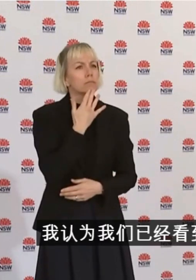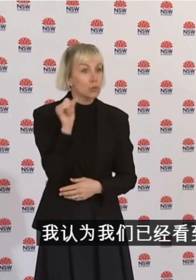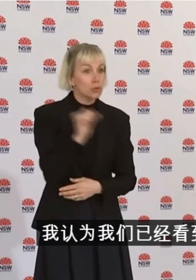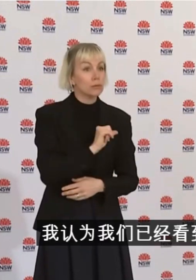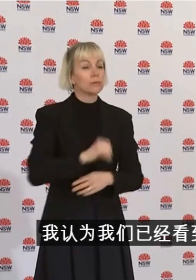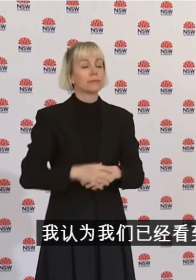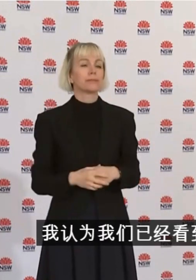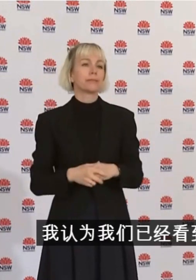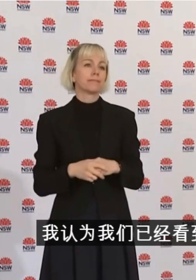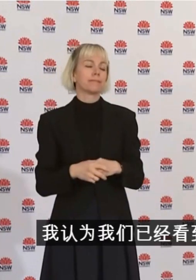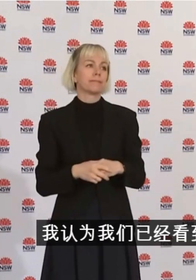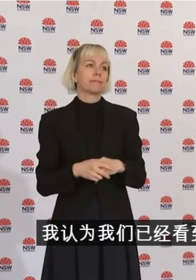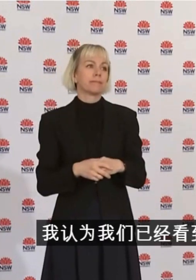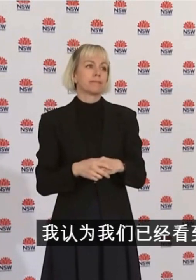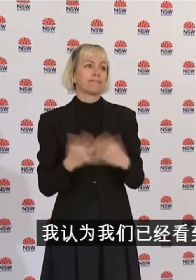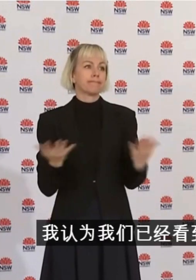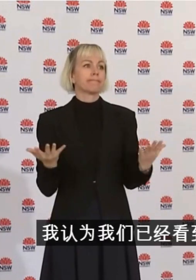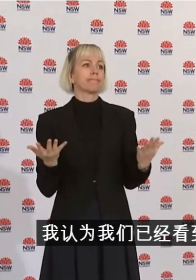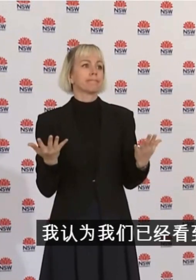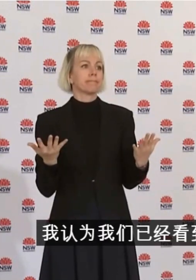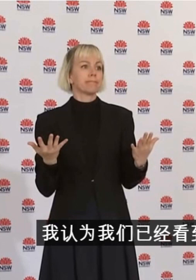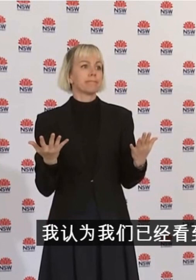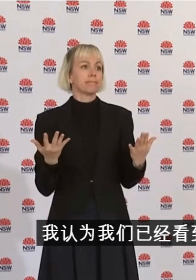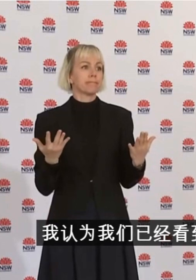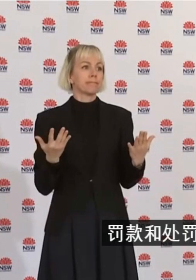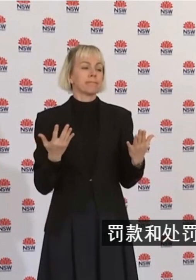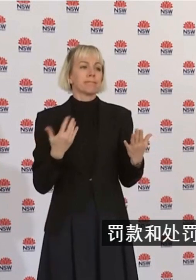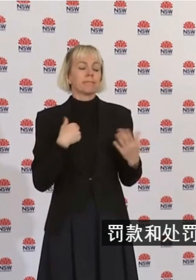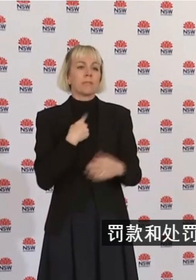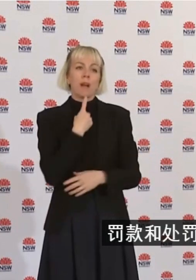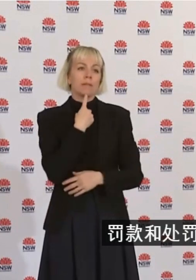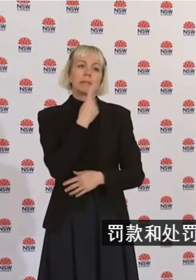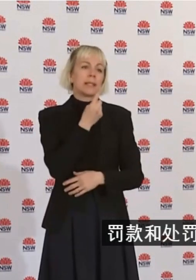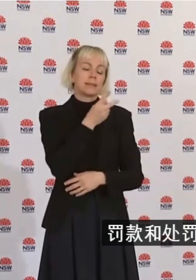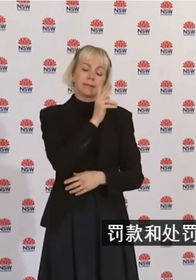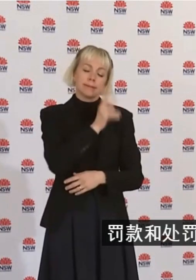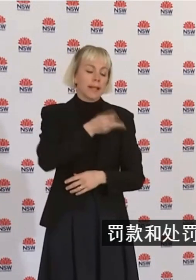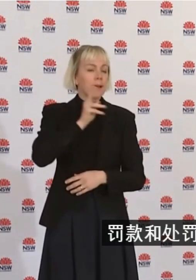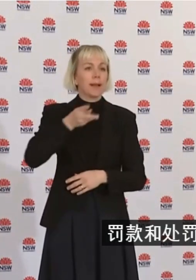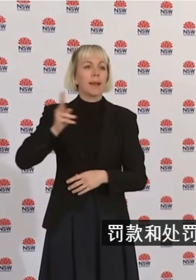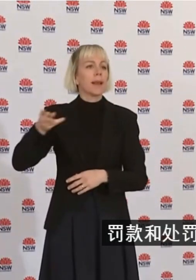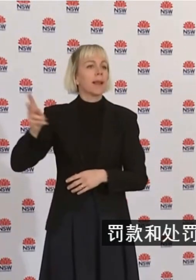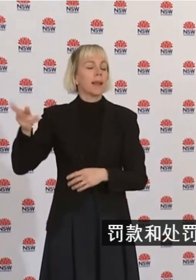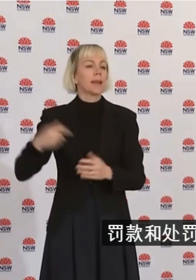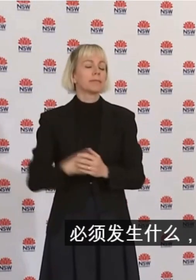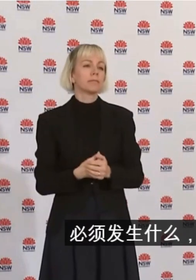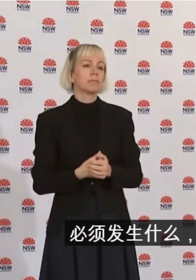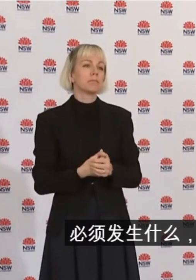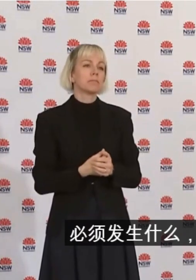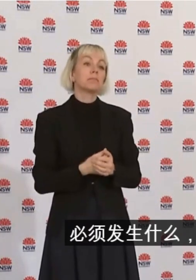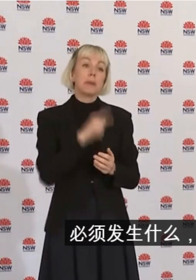I think we've said all the way along the line through this health crisis that fines and penalties are one small part